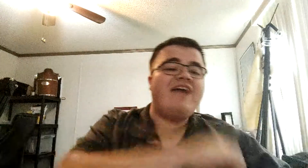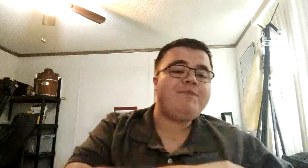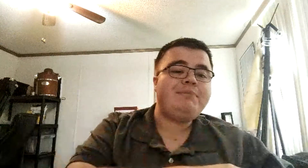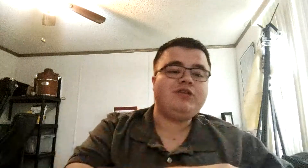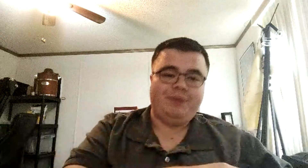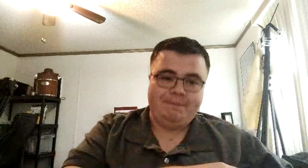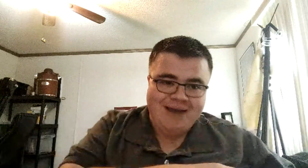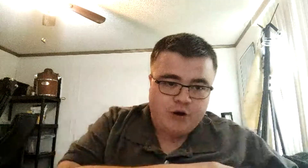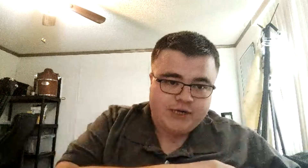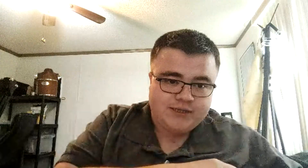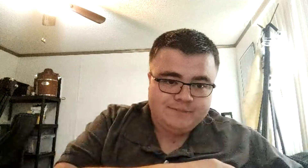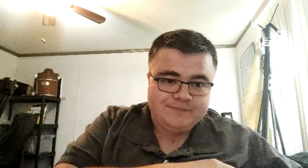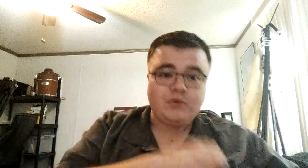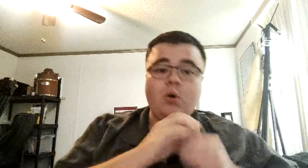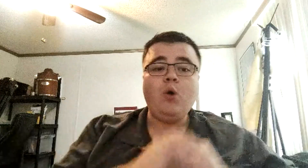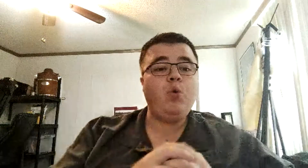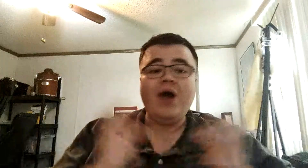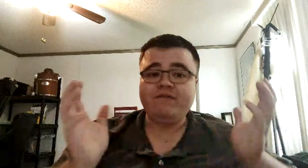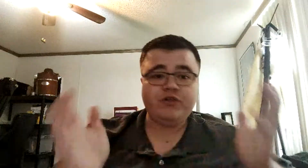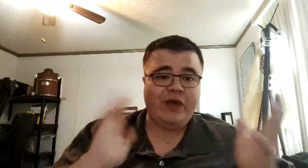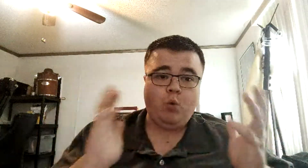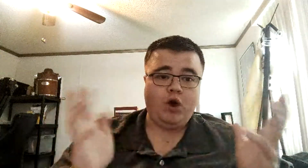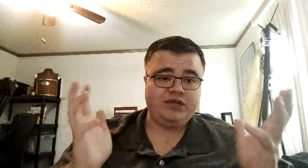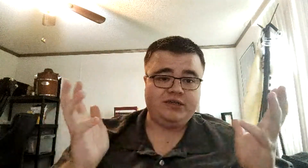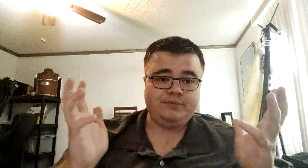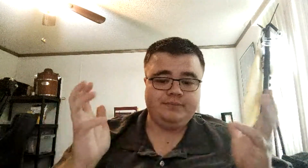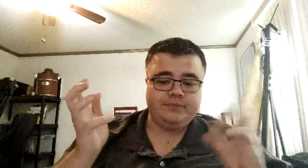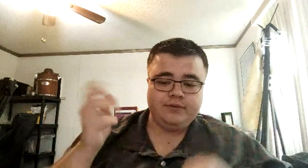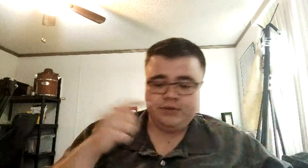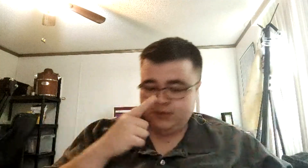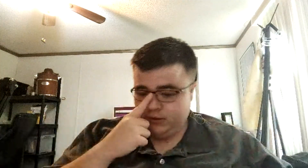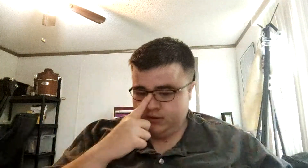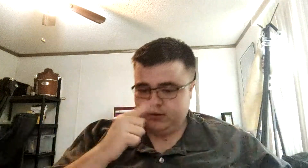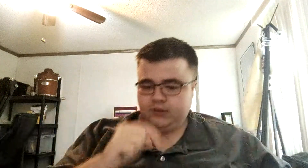deaf people to be married, or whoever they want.